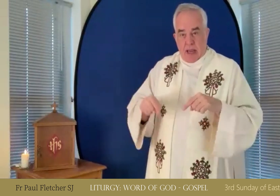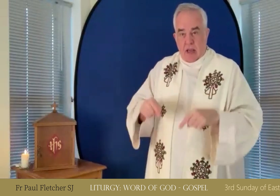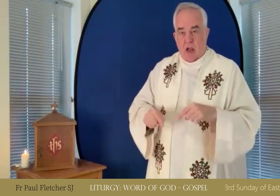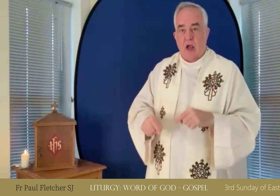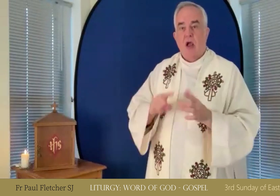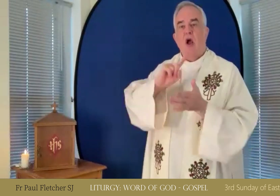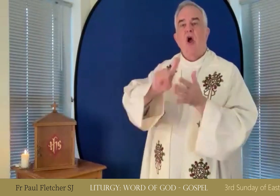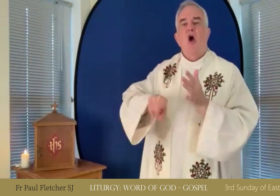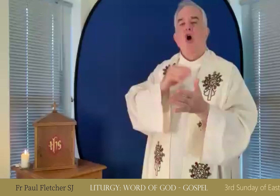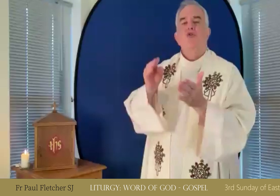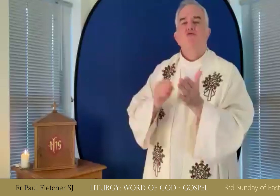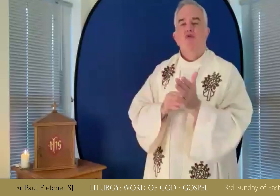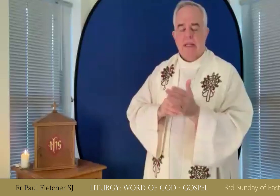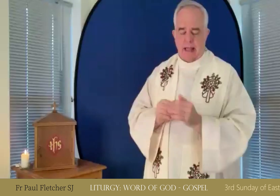here to Jerusalem.